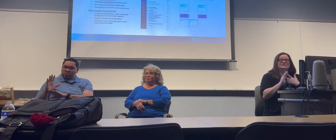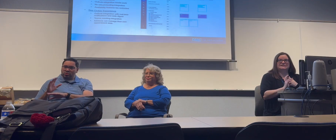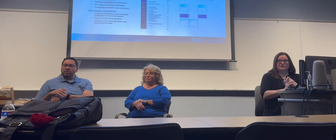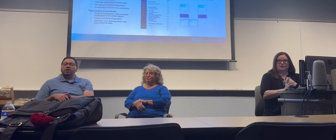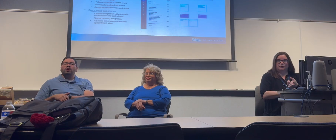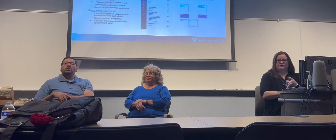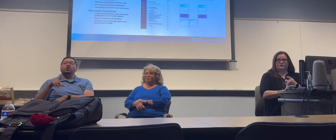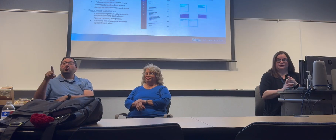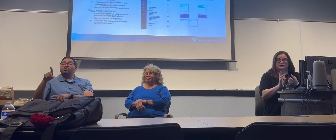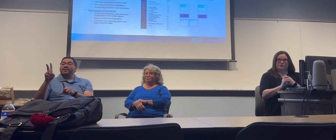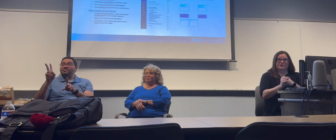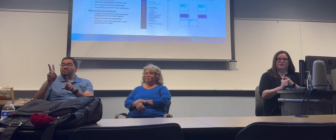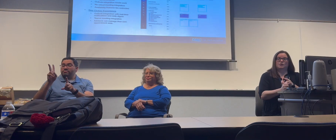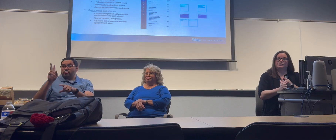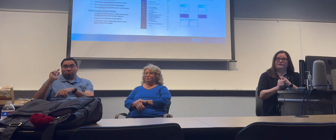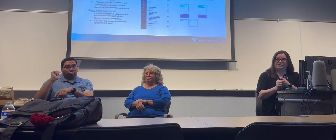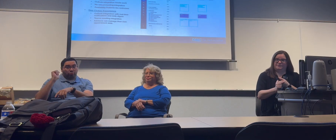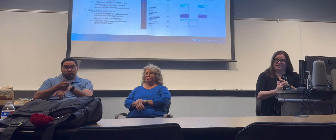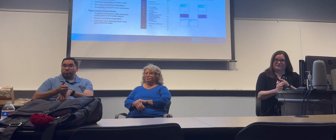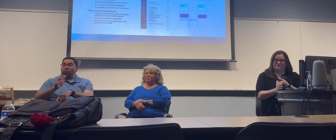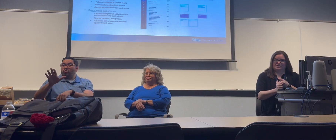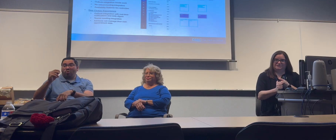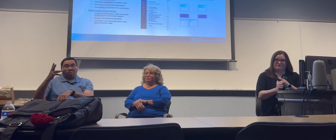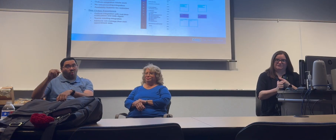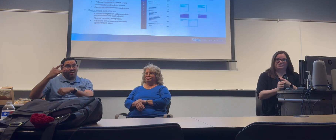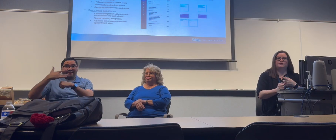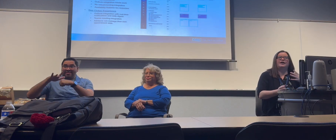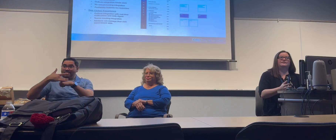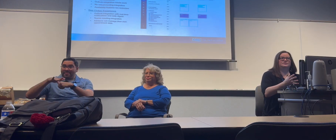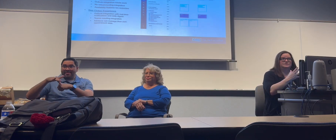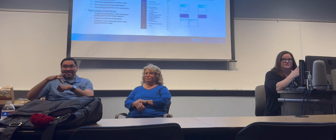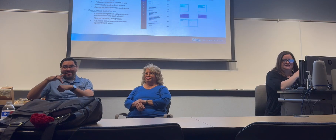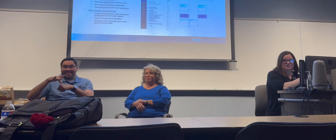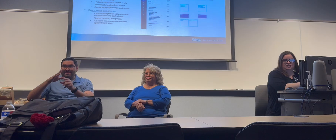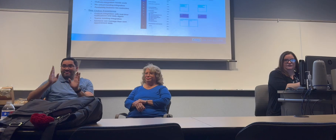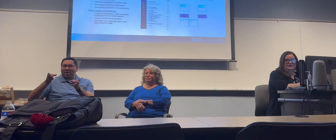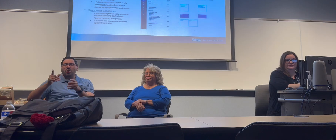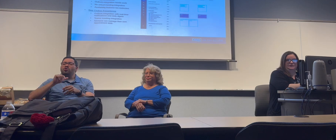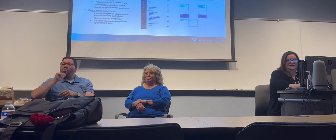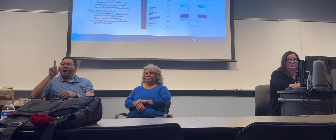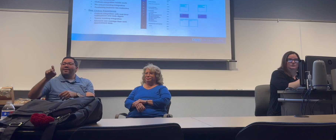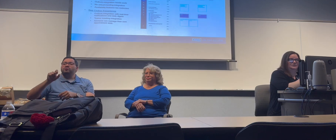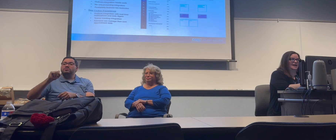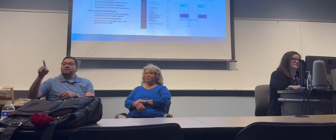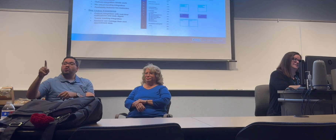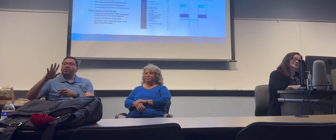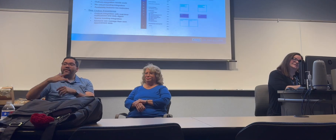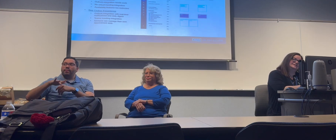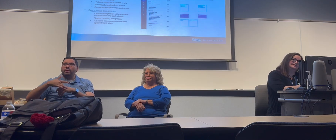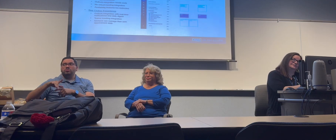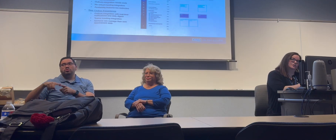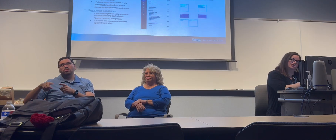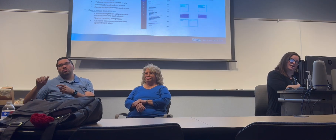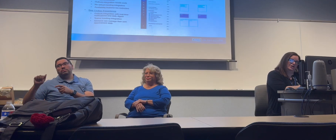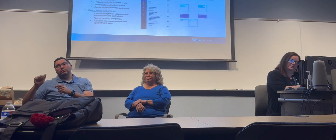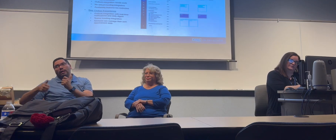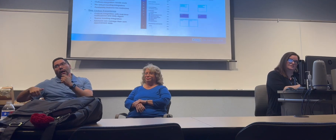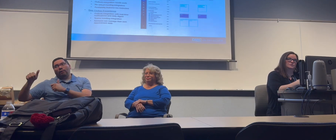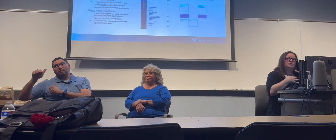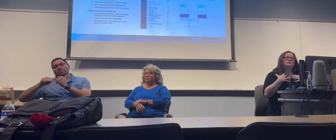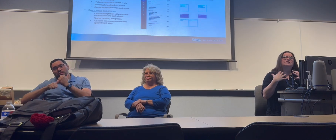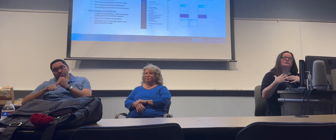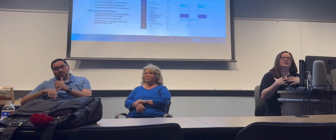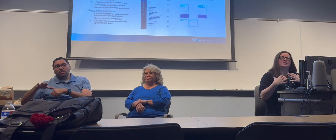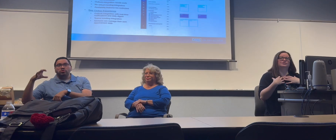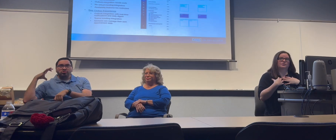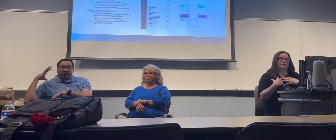You can you can create your own availability slots. You don't have to send your availability to the admin assistant or chair, so